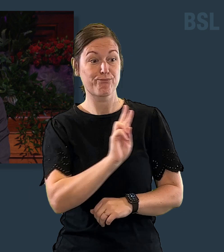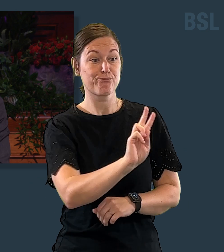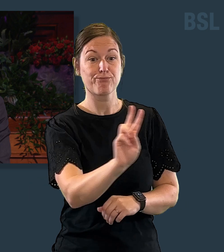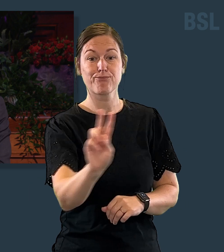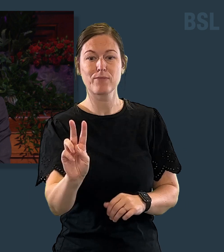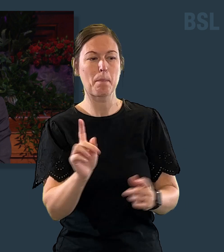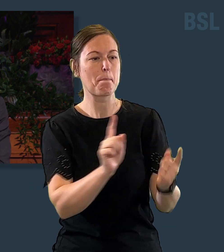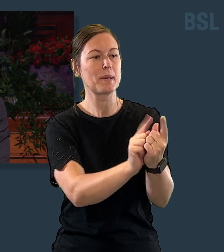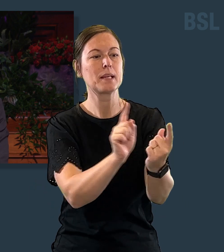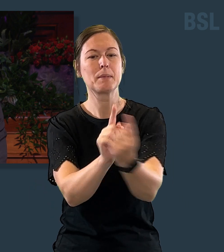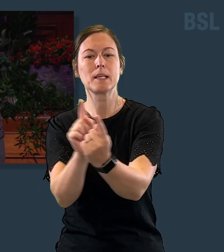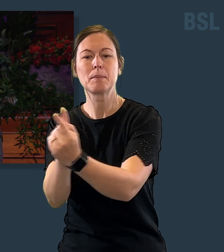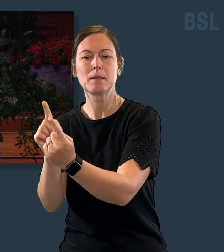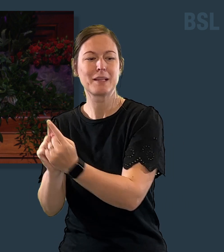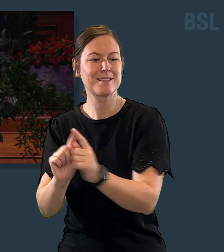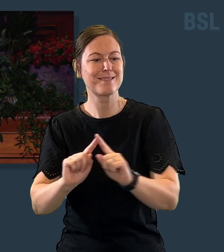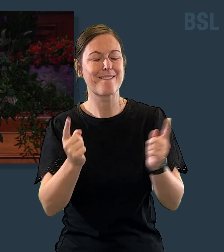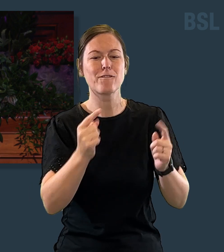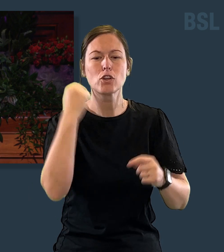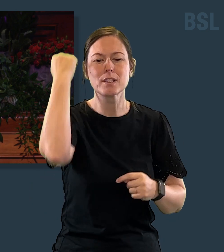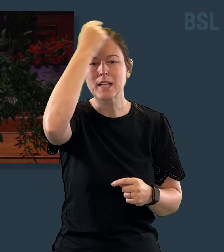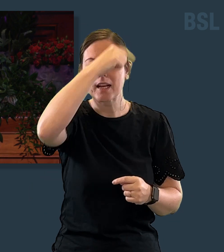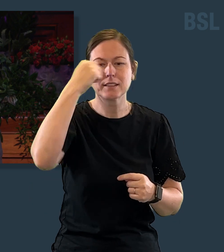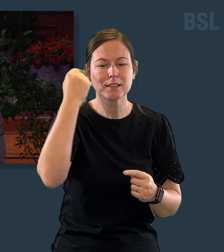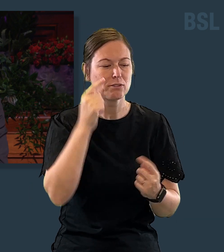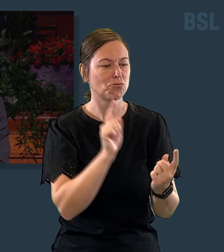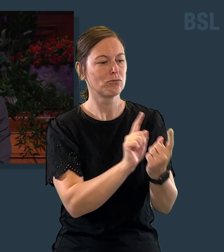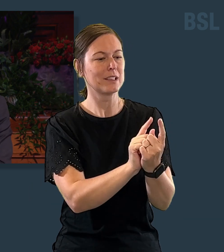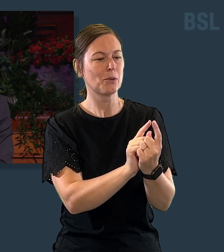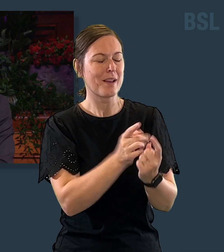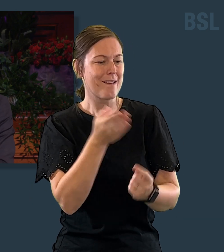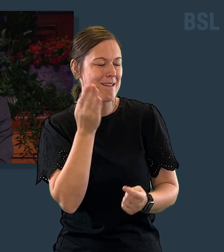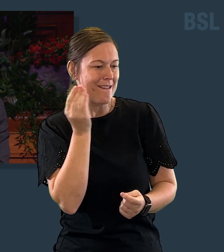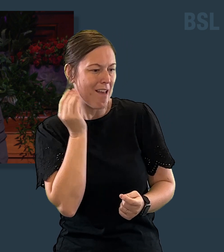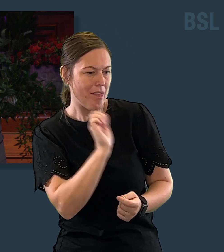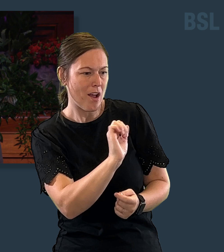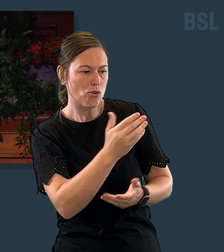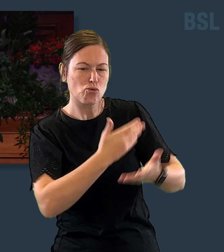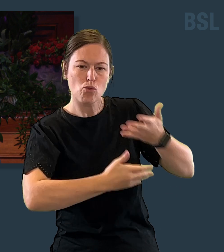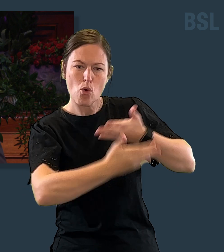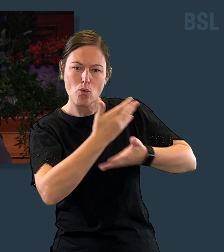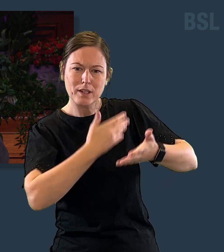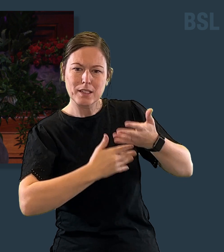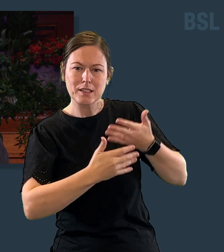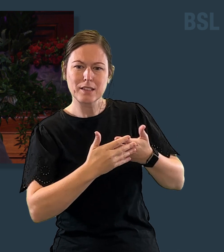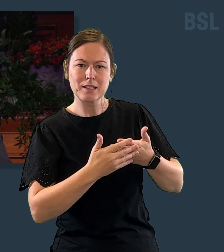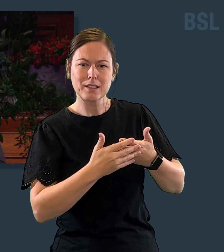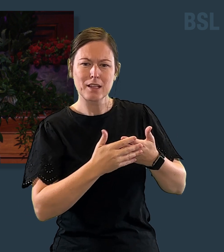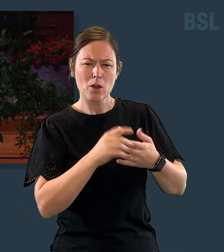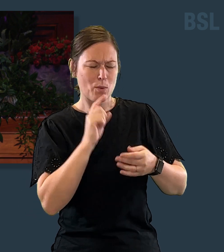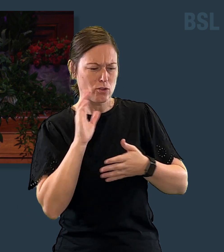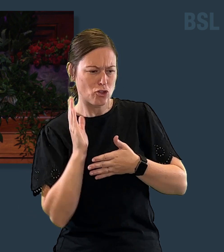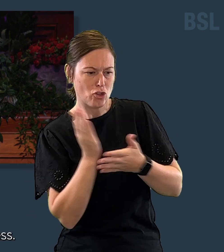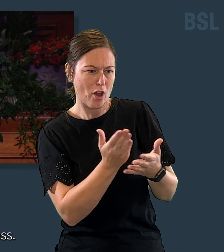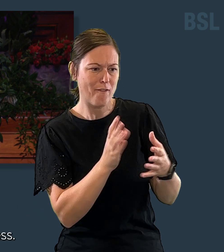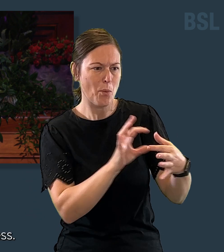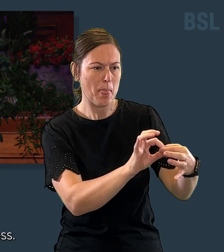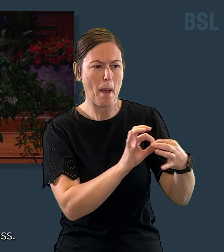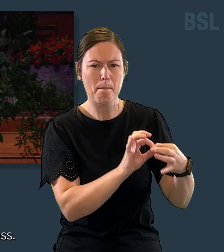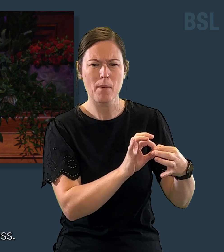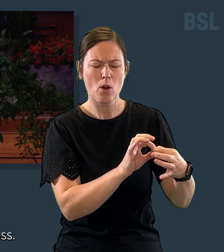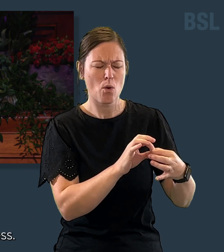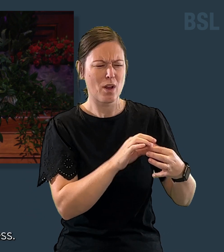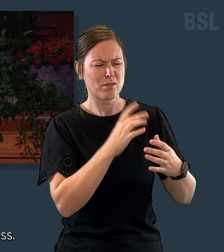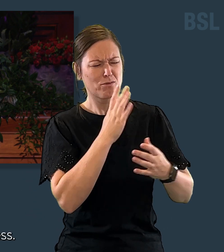to meet with the Saints where we serve. We hear their stories. We witness their losses. We